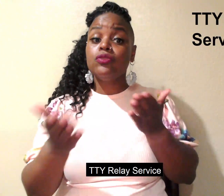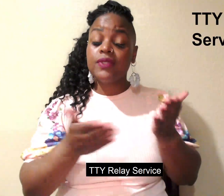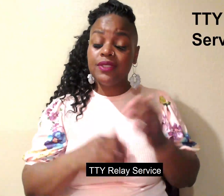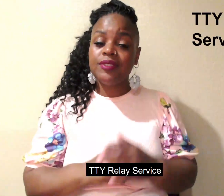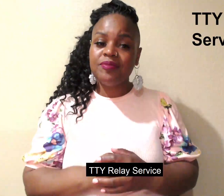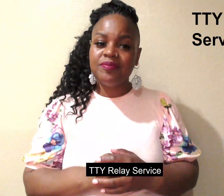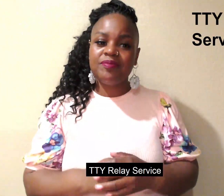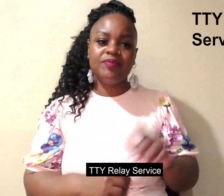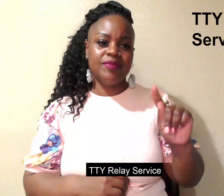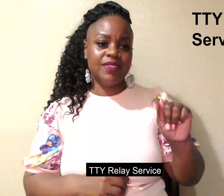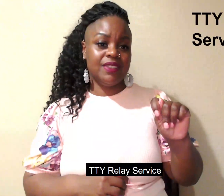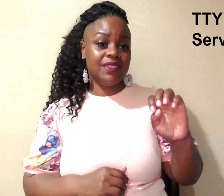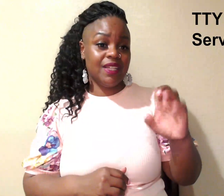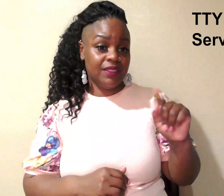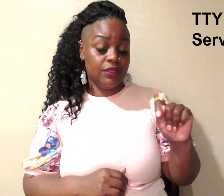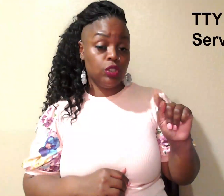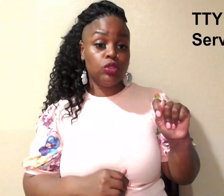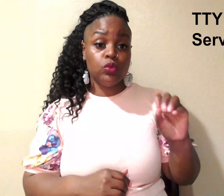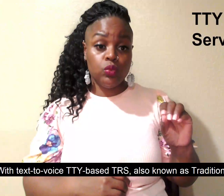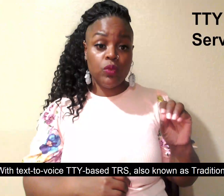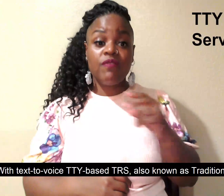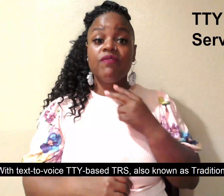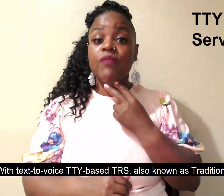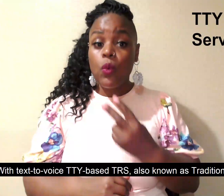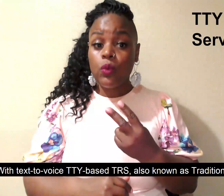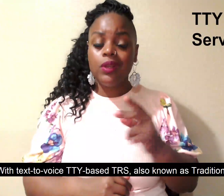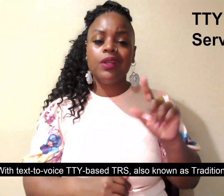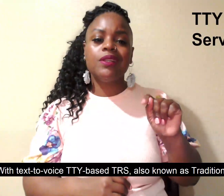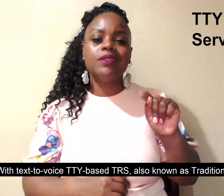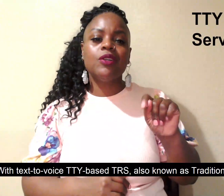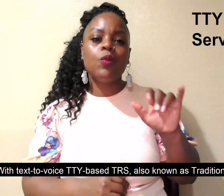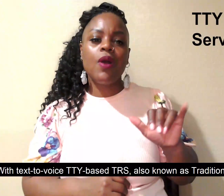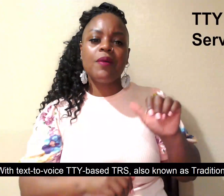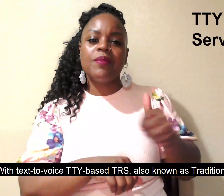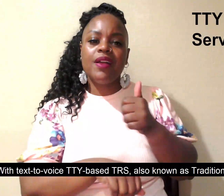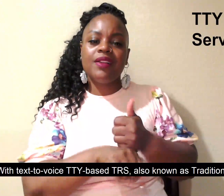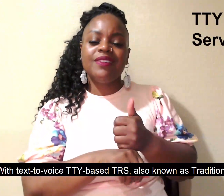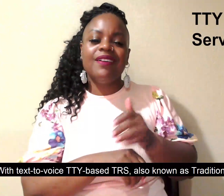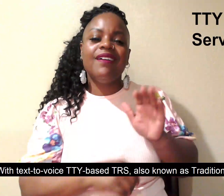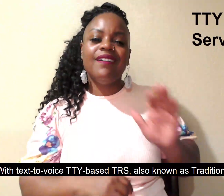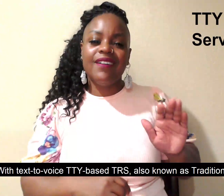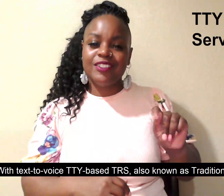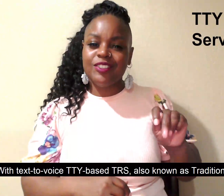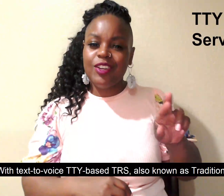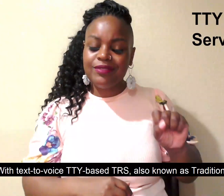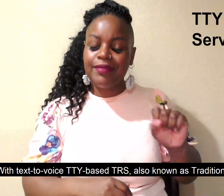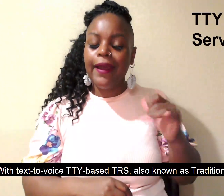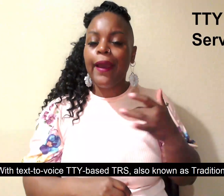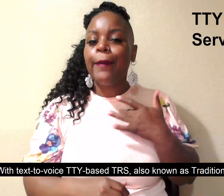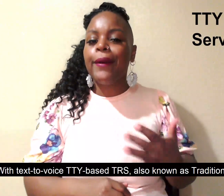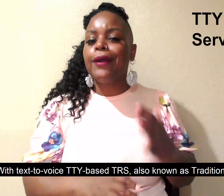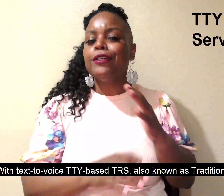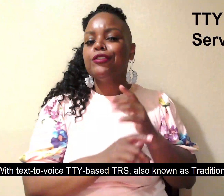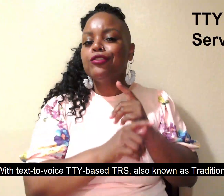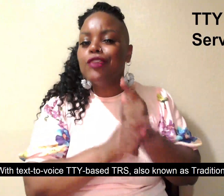TTY Relay Service. With text-to-voice TTY-based TRS, also known as